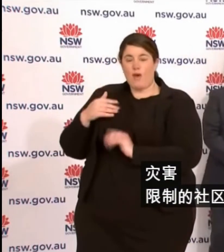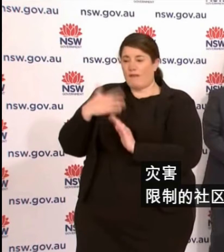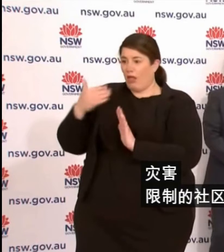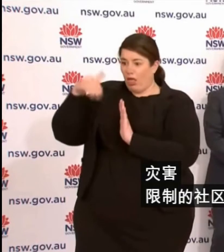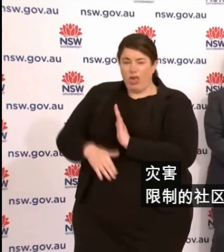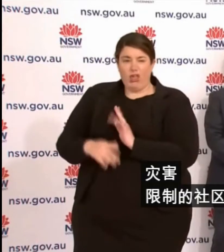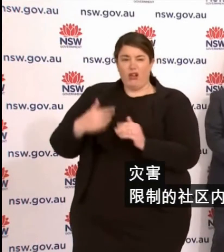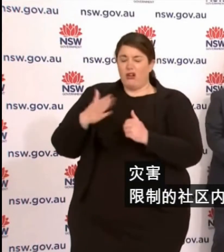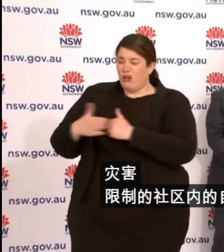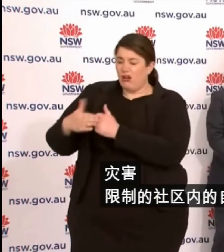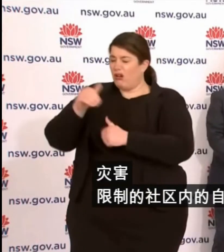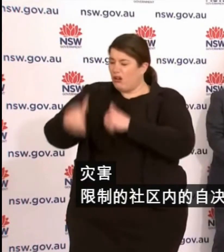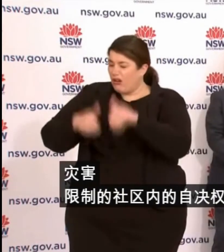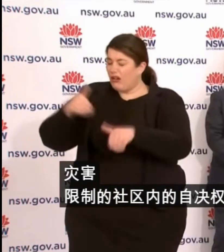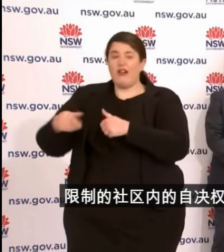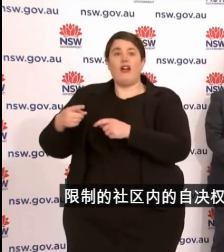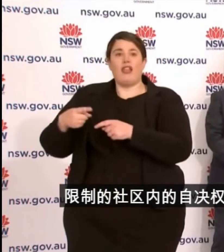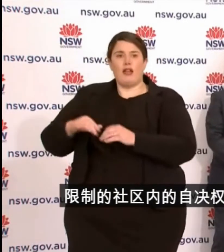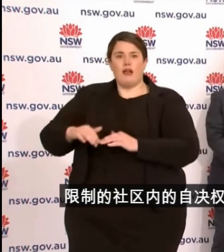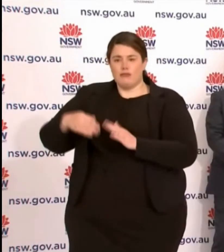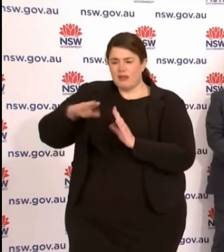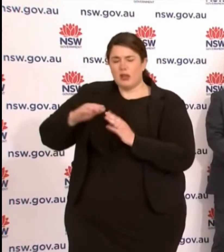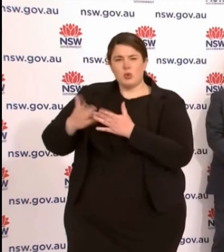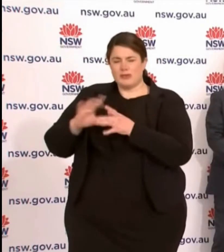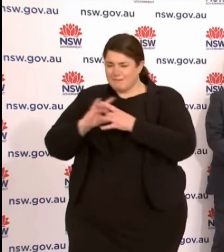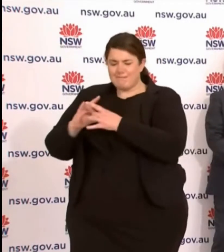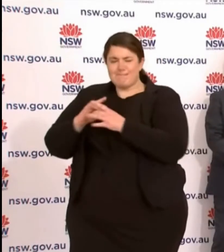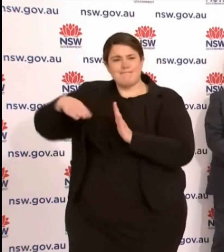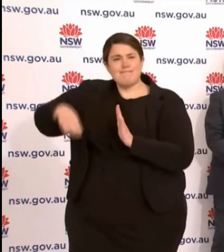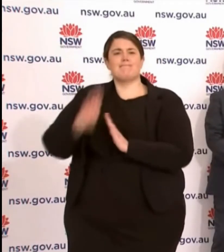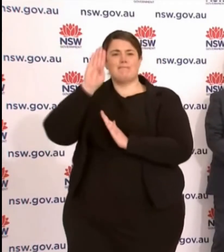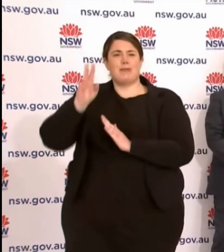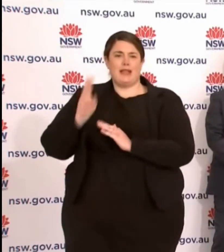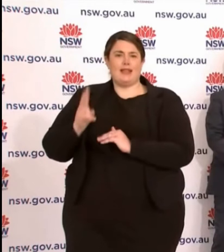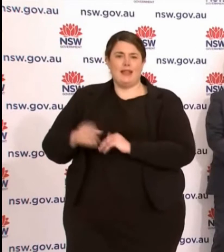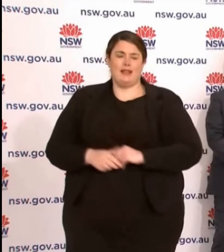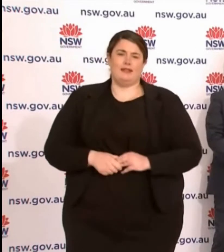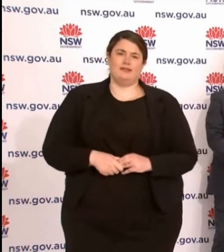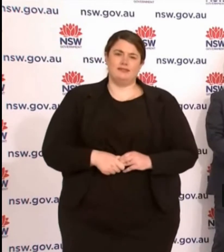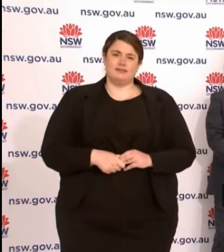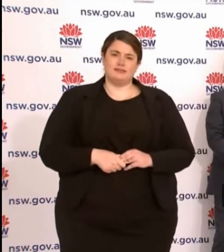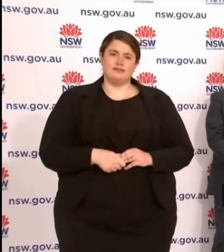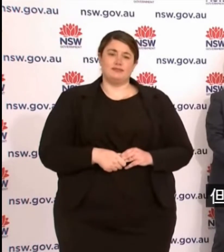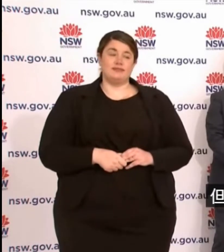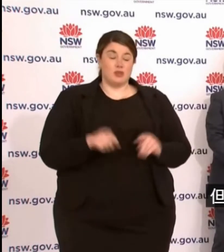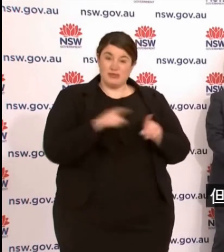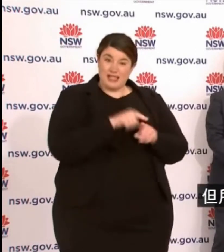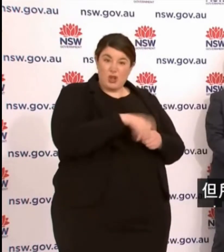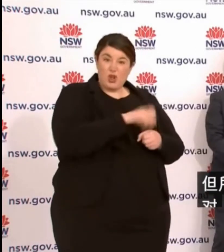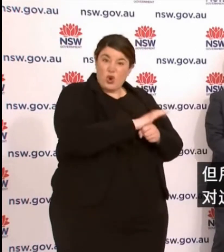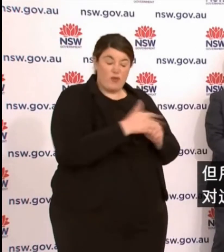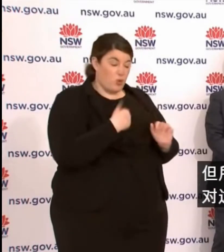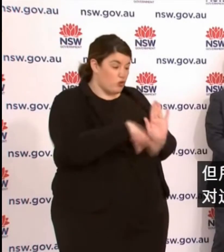Restrictions are a necessity as part of the response to the pandemic. But all restrictions and